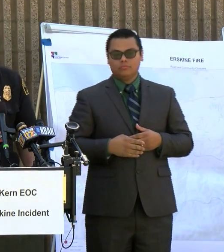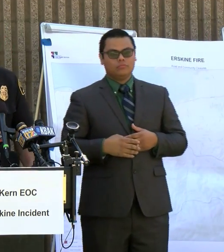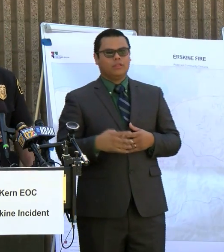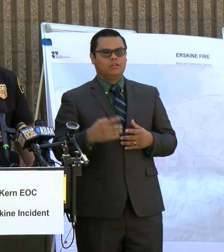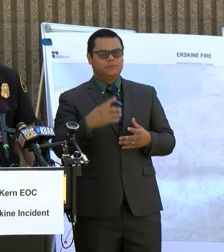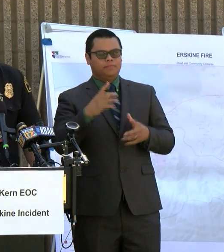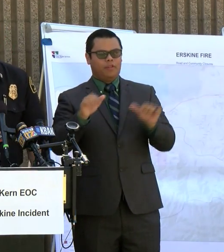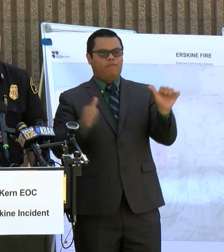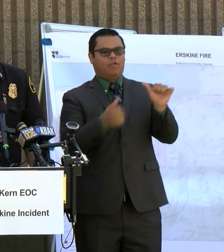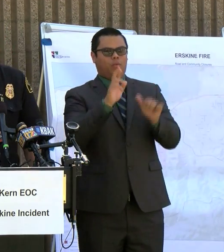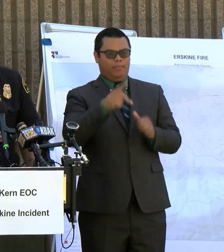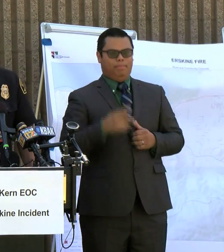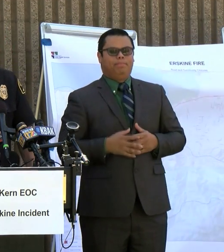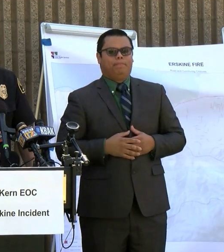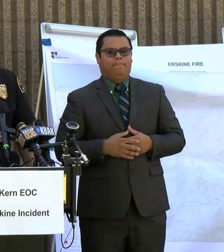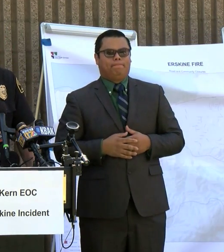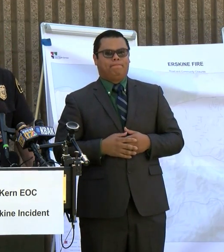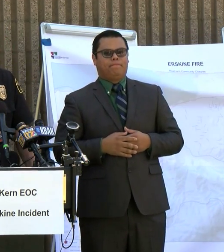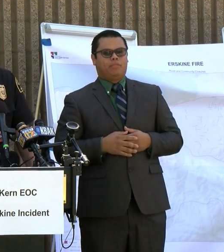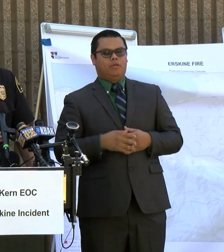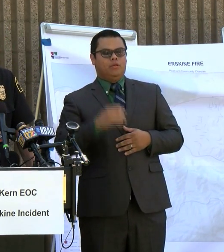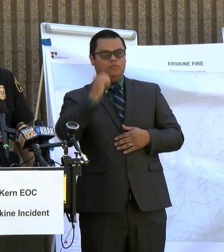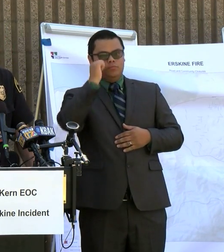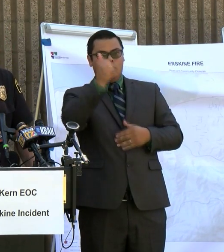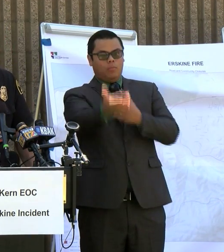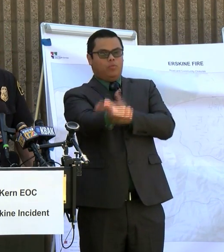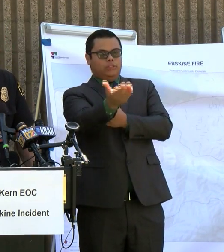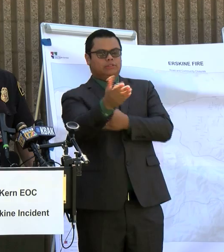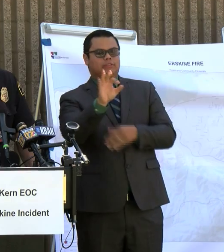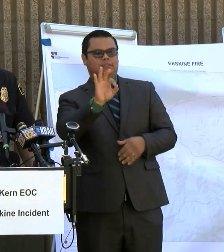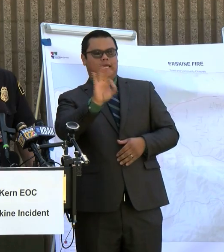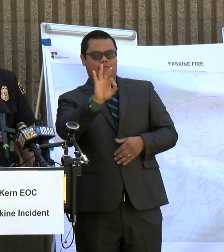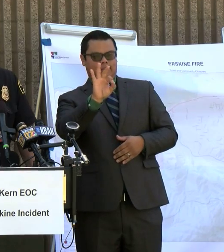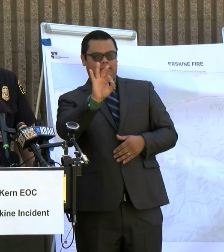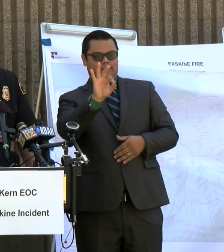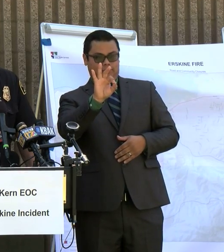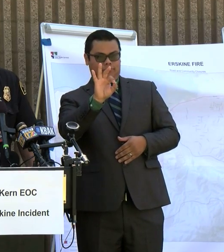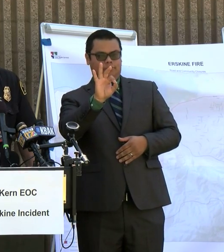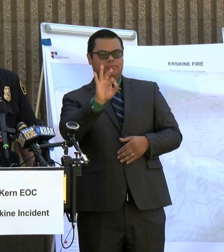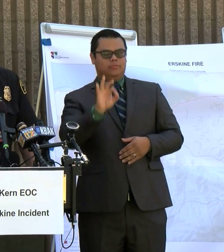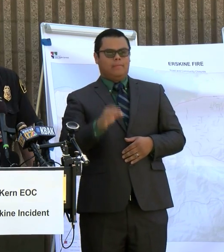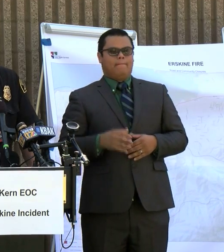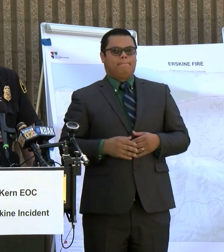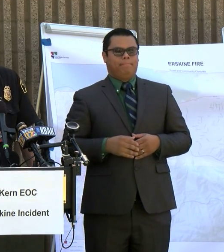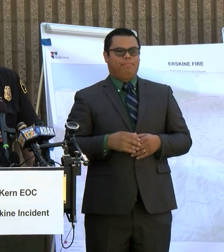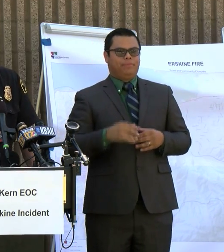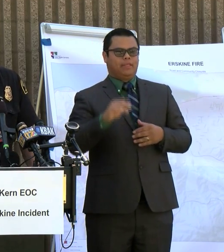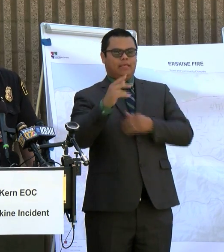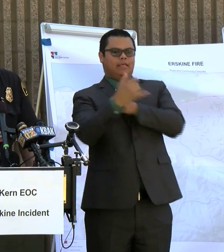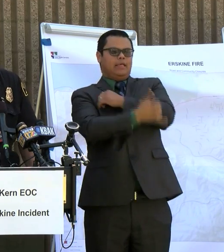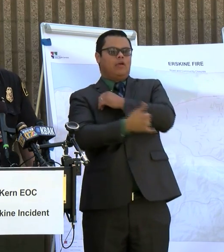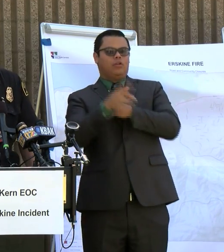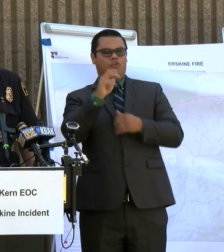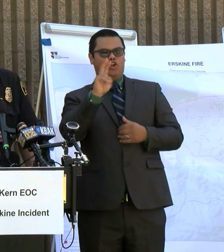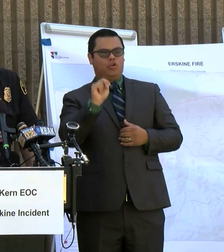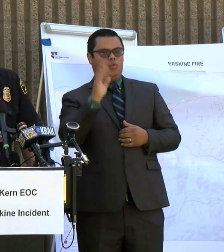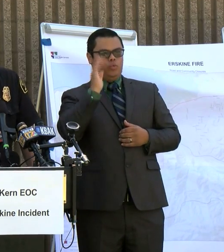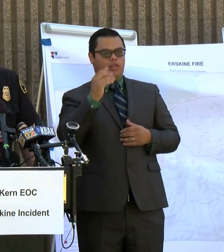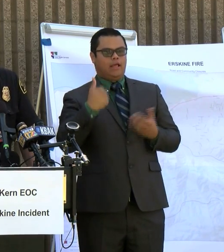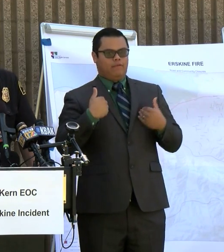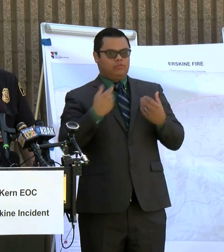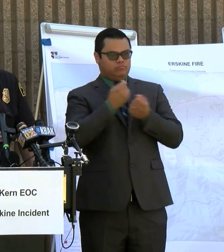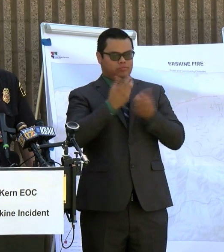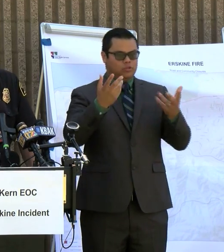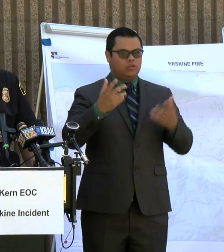Just a follow-up. Tomorrow morning at 9 o'clock, the County of Kern will be declaring a proclamation a